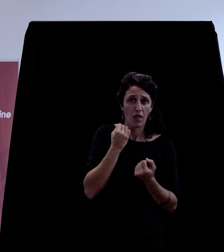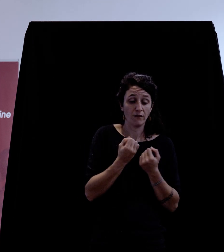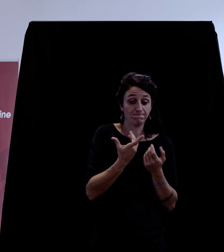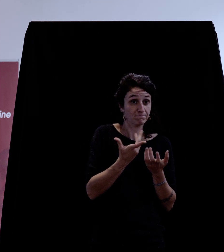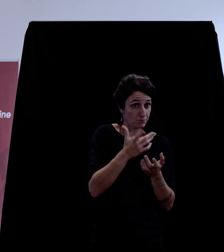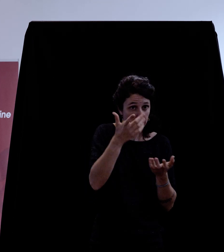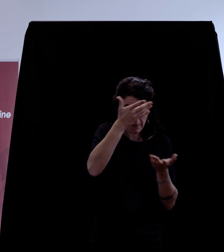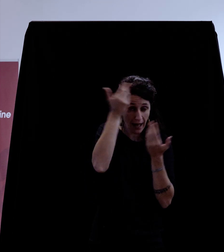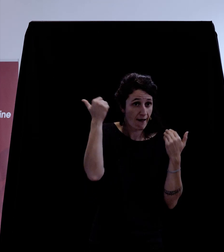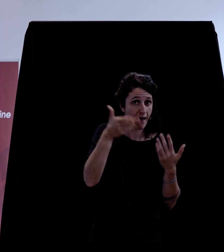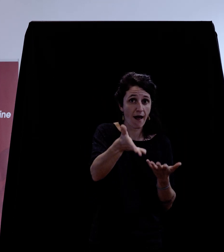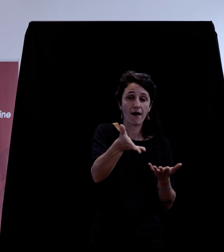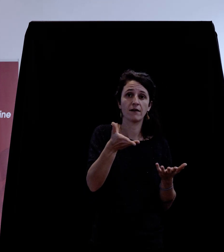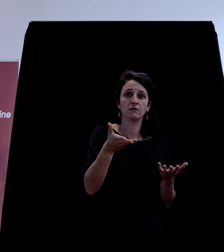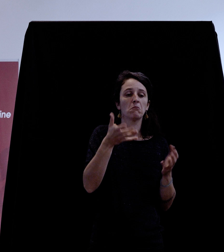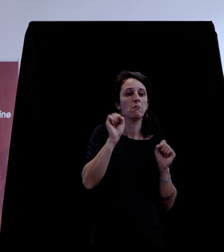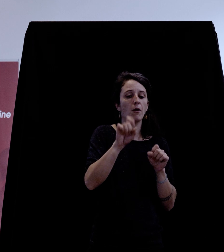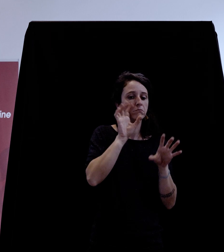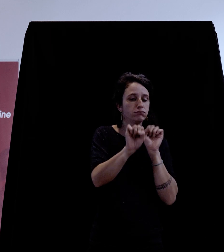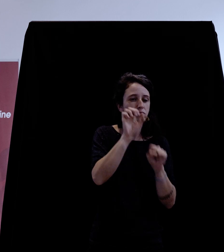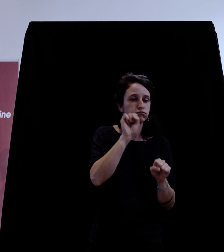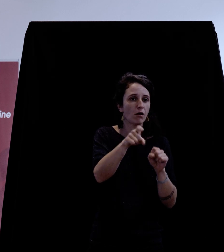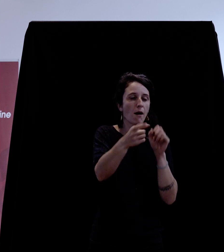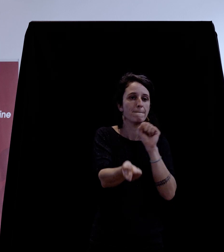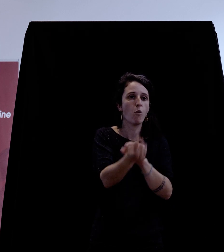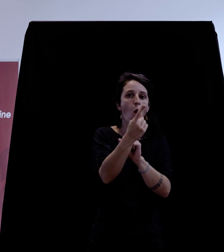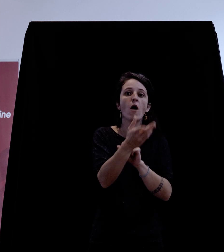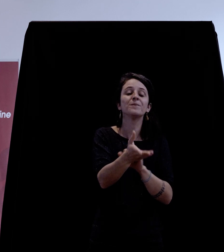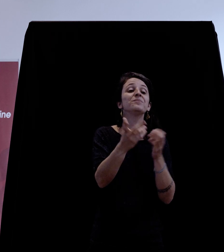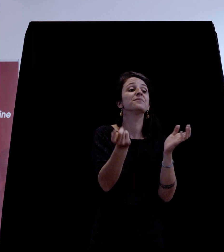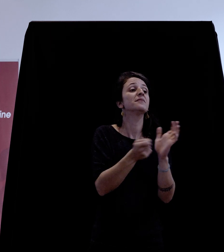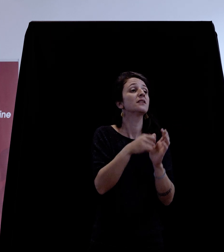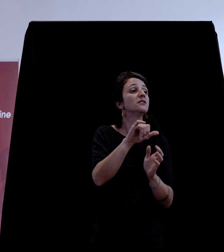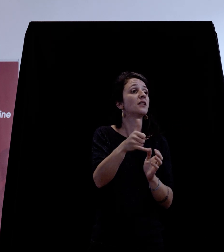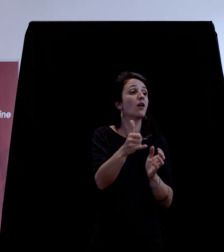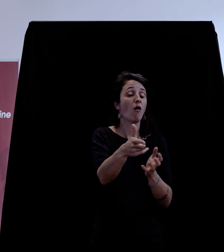pain, he can't settle down. He goes in